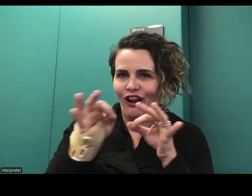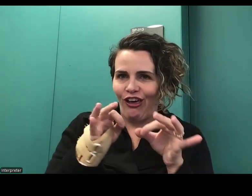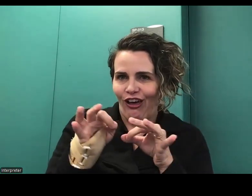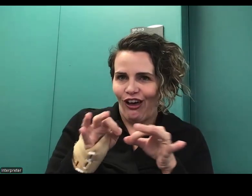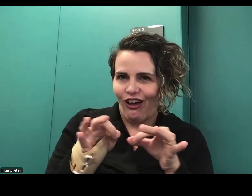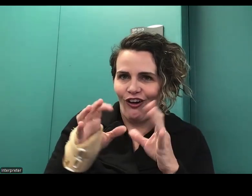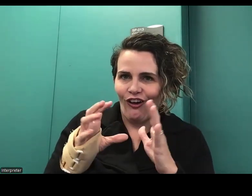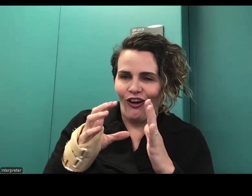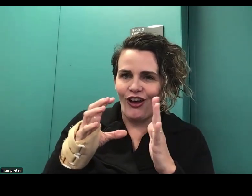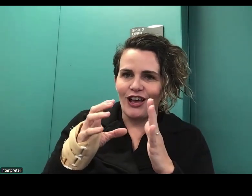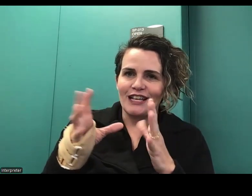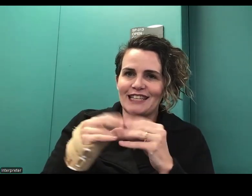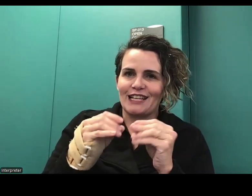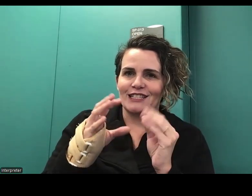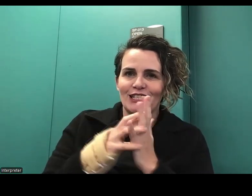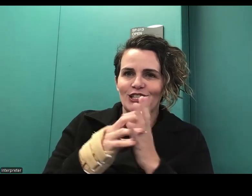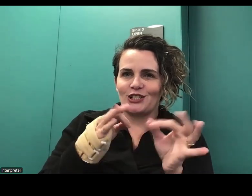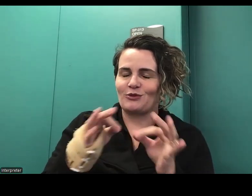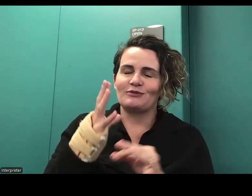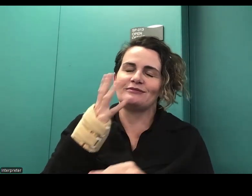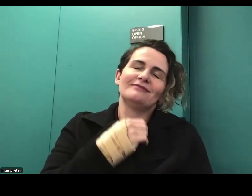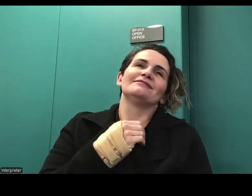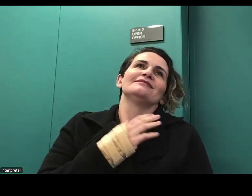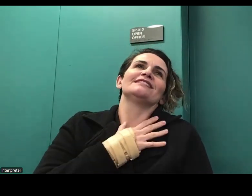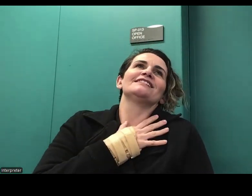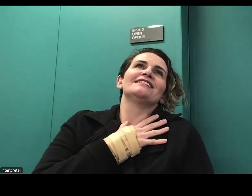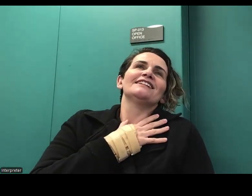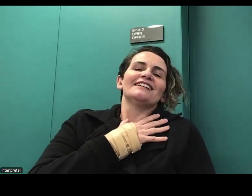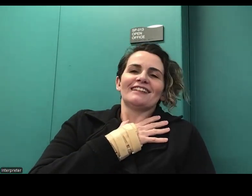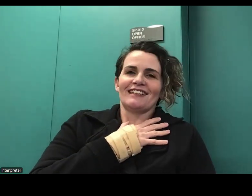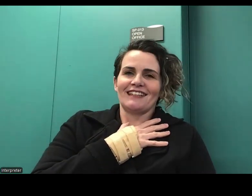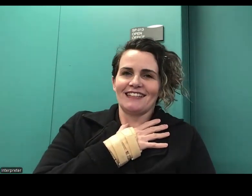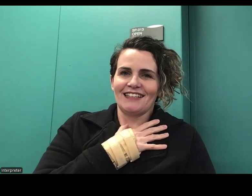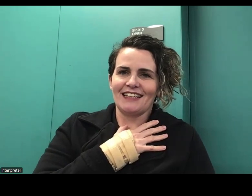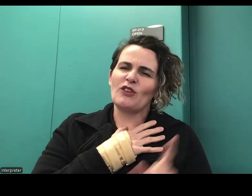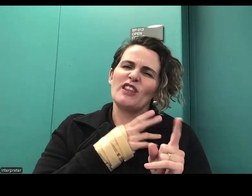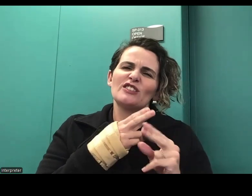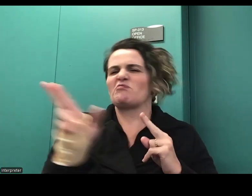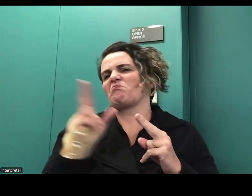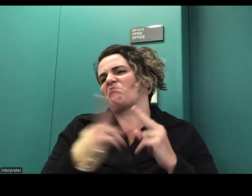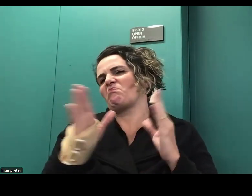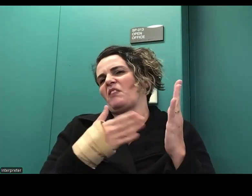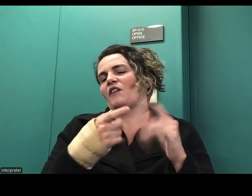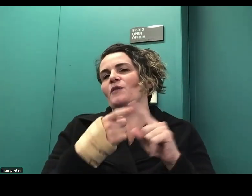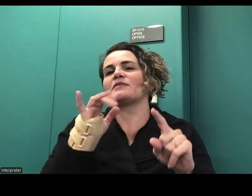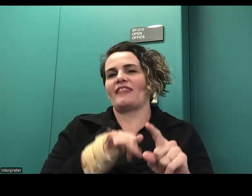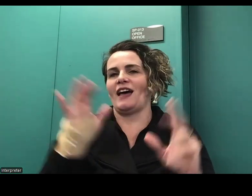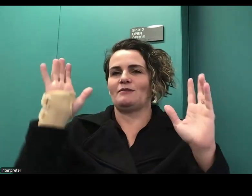the session description it was beautiful. But so these are little snippets from that